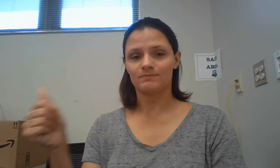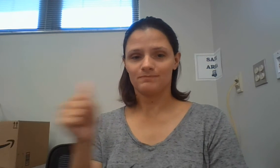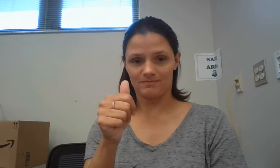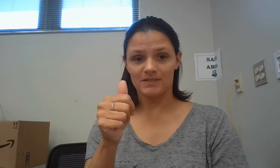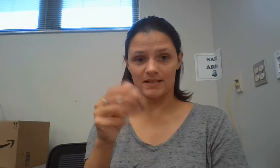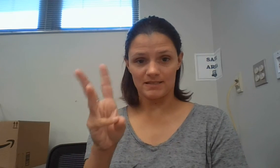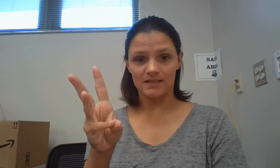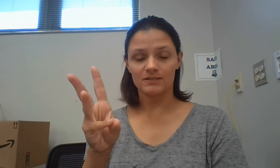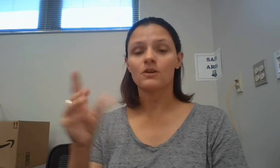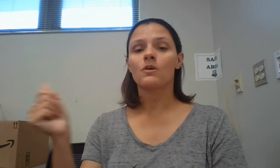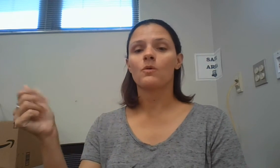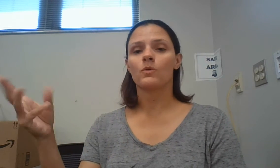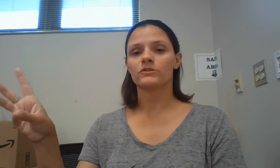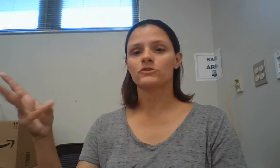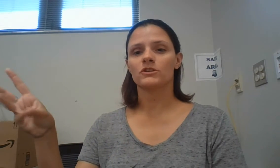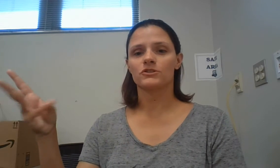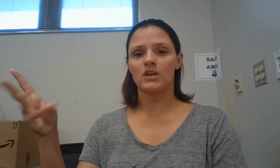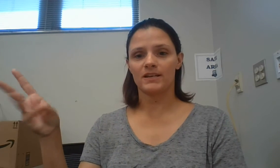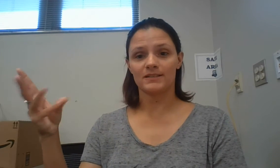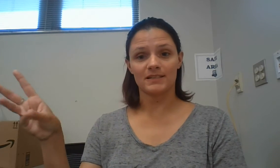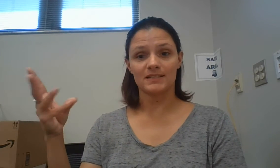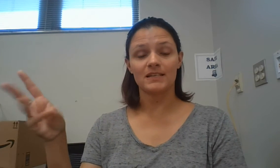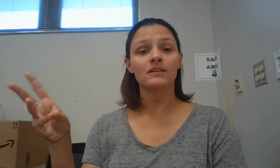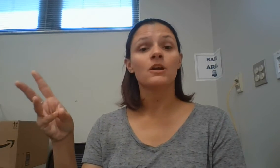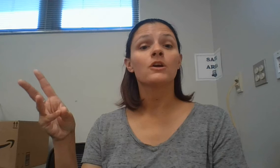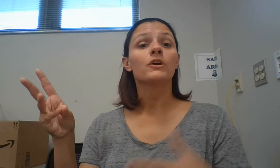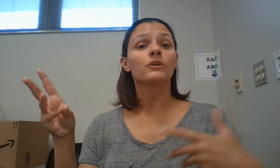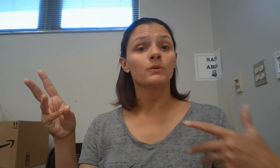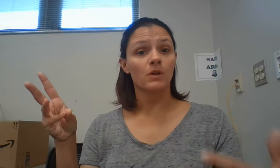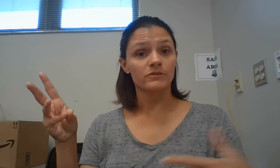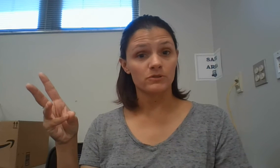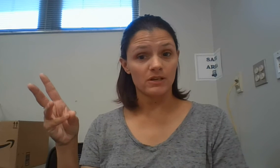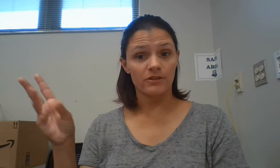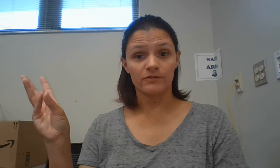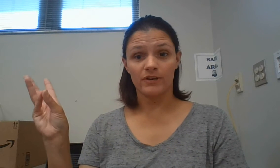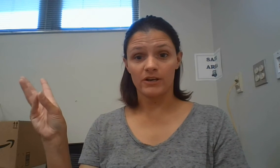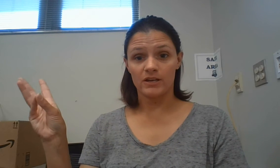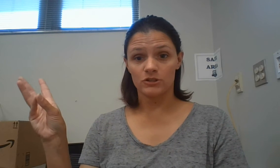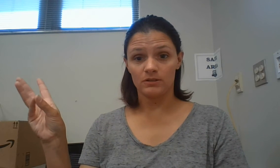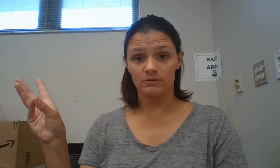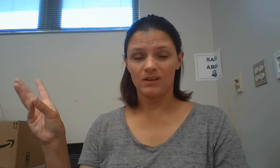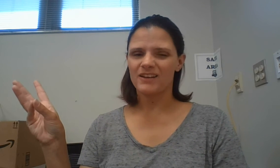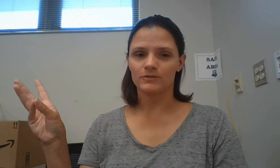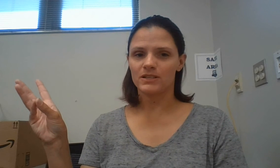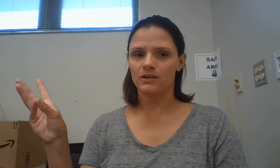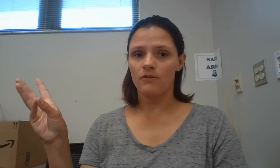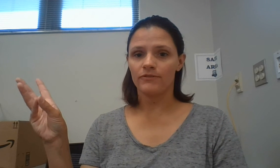10, 6 or just shaking 16. You will also see a third variation. I don't see it often,